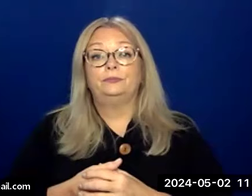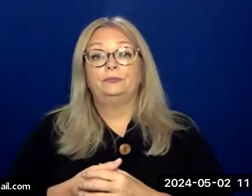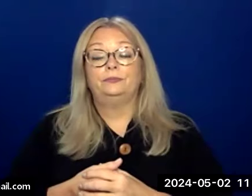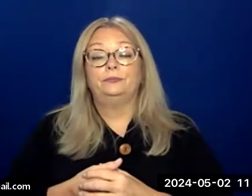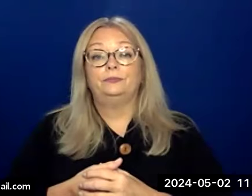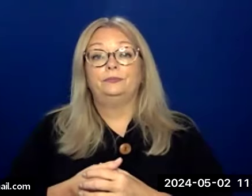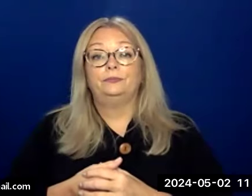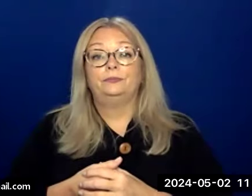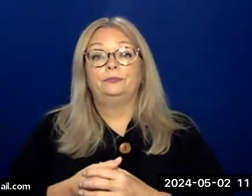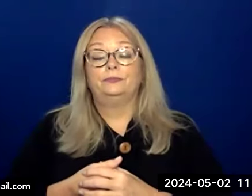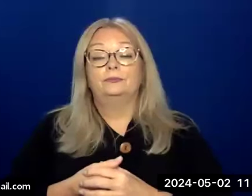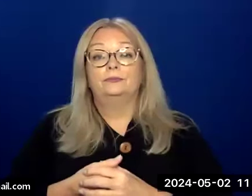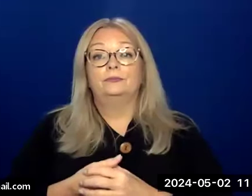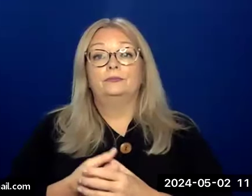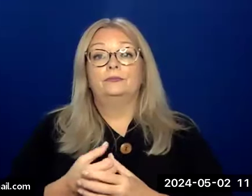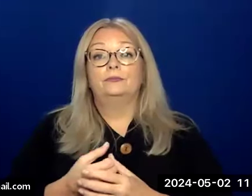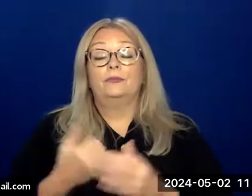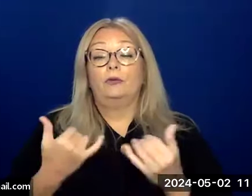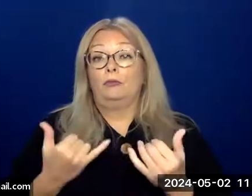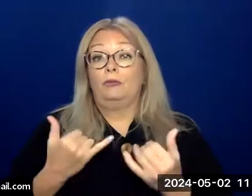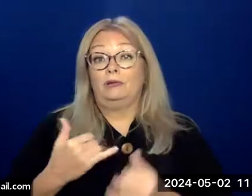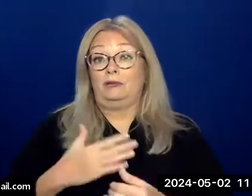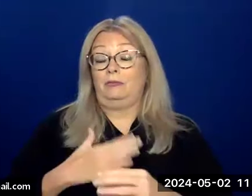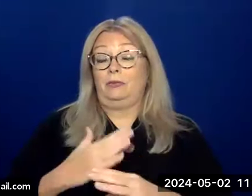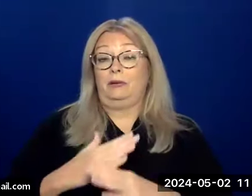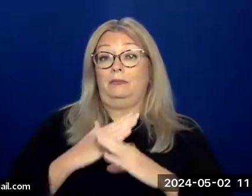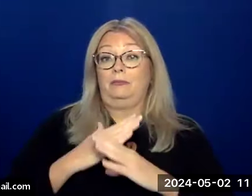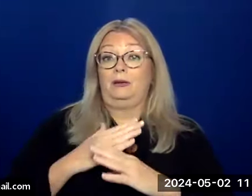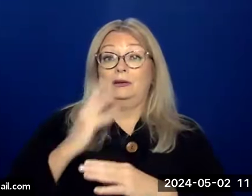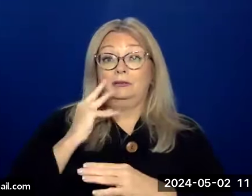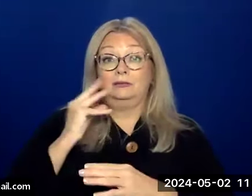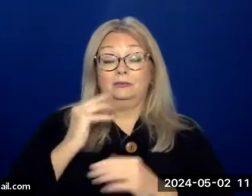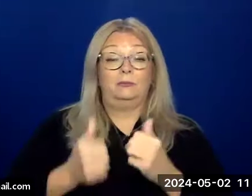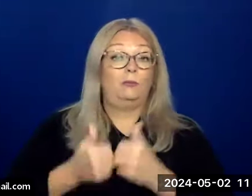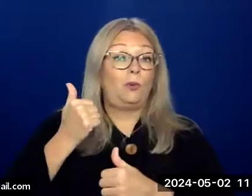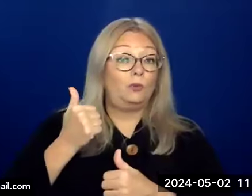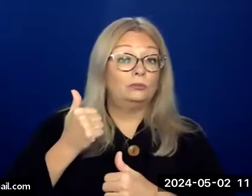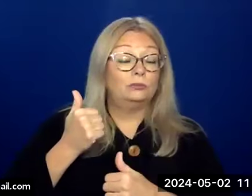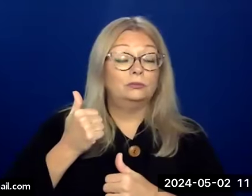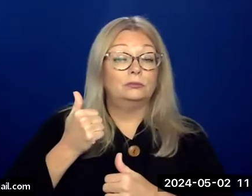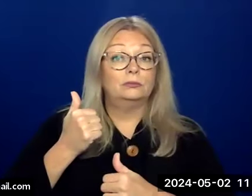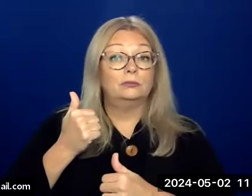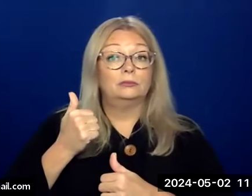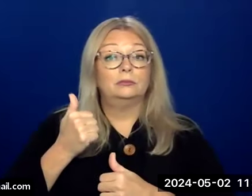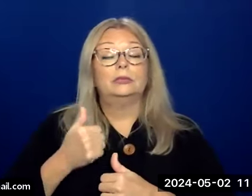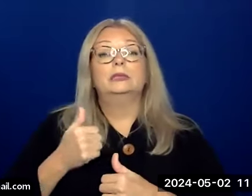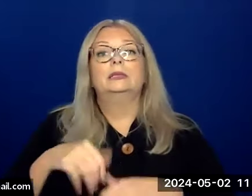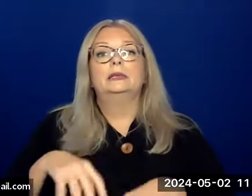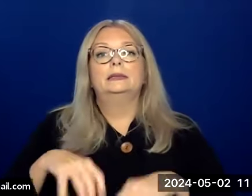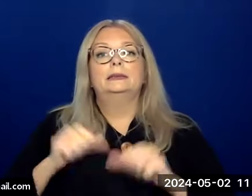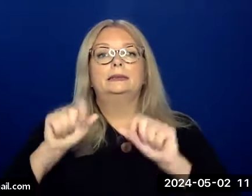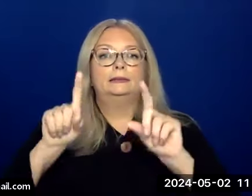My current barrier that I've run into the most has been around taking the test coming into